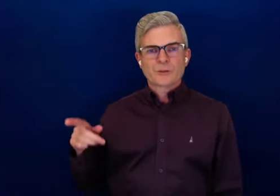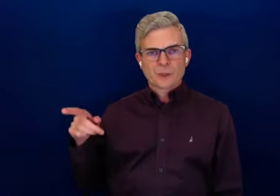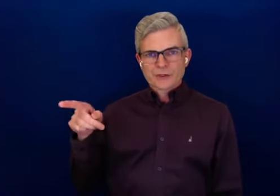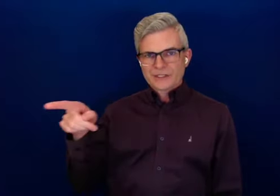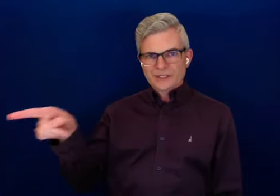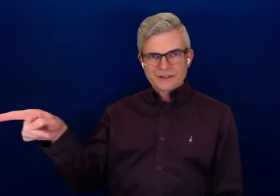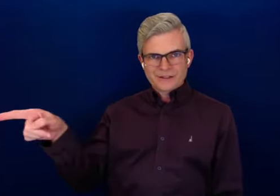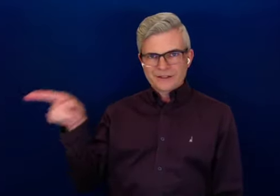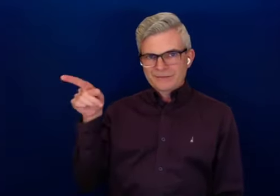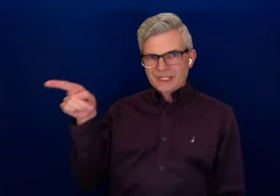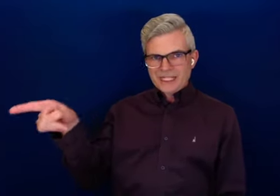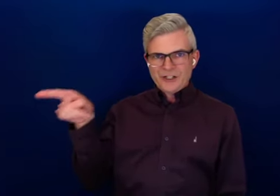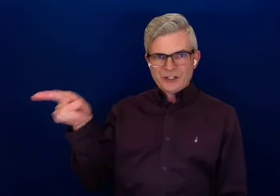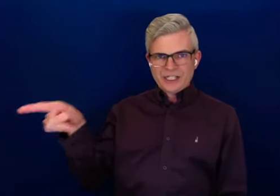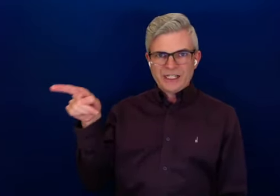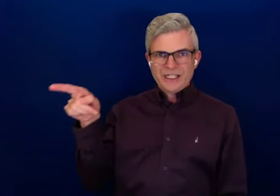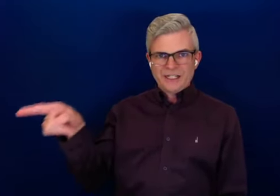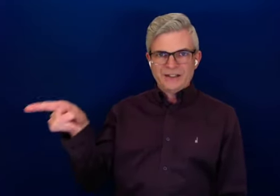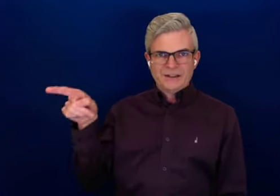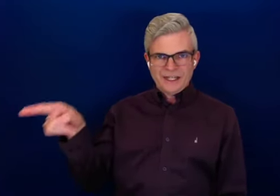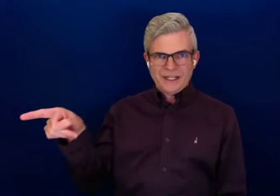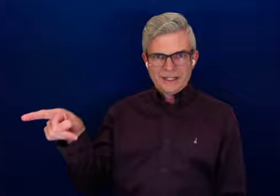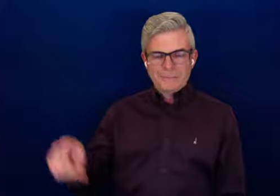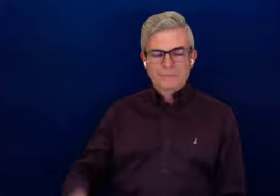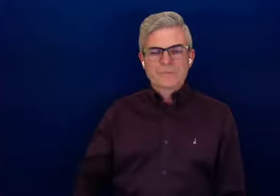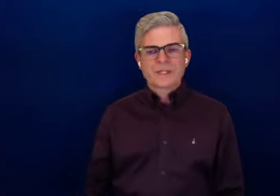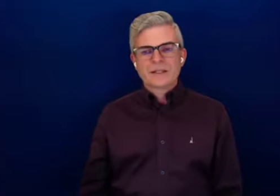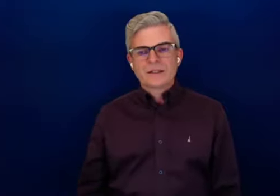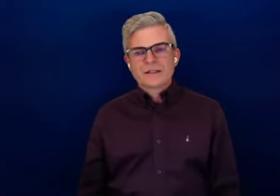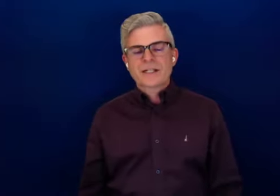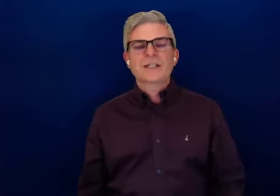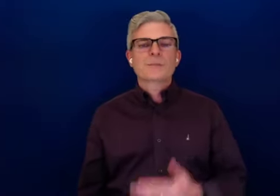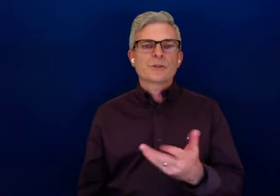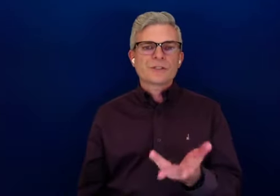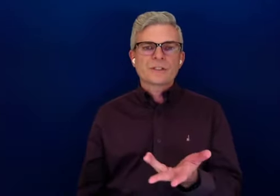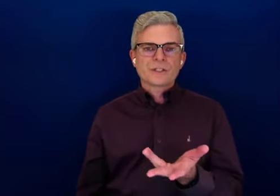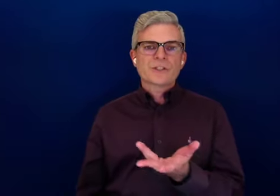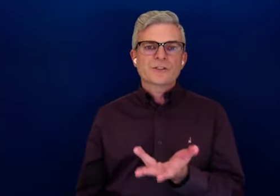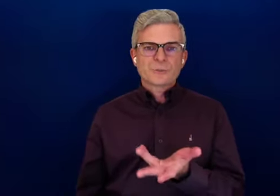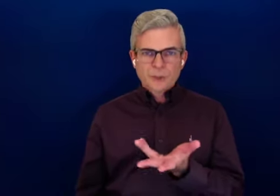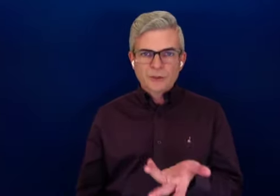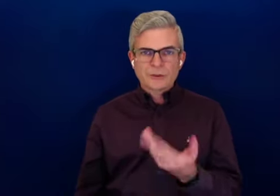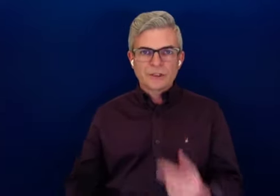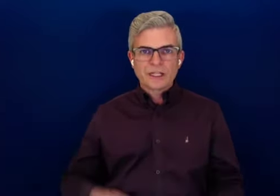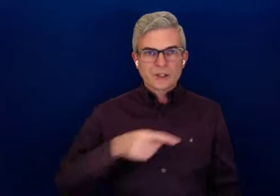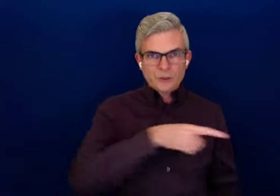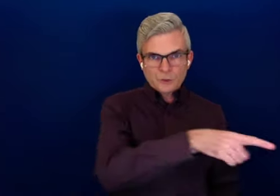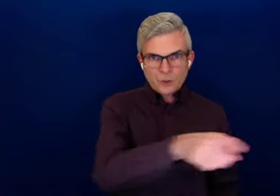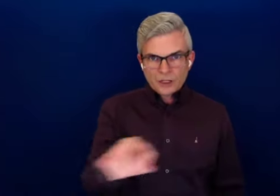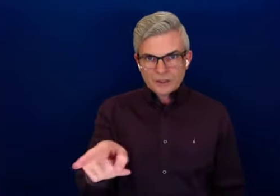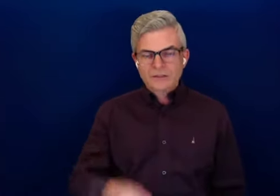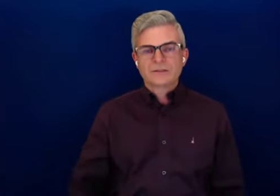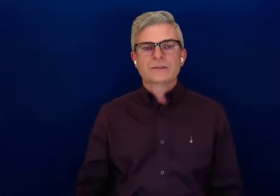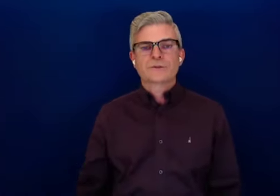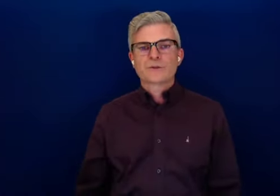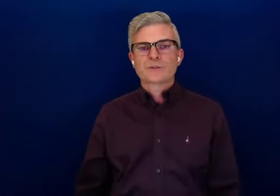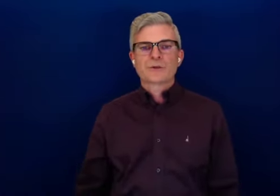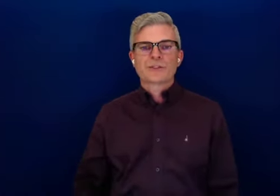Third person is he, she, it, they. Second person is also plural, like you all. First person